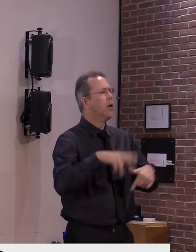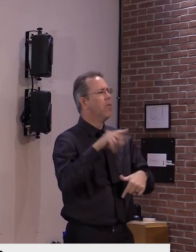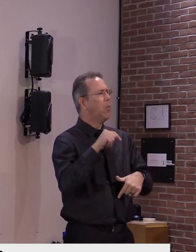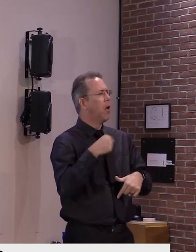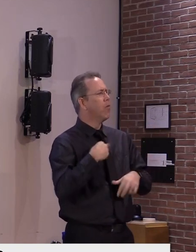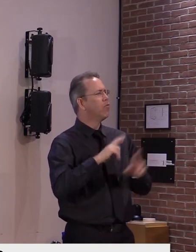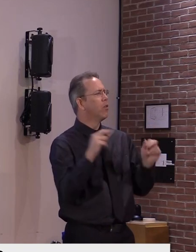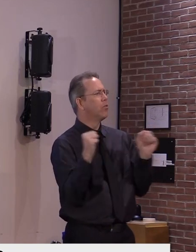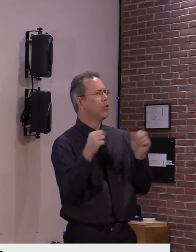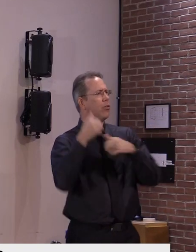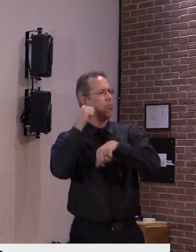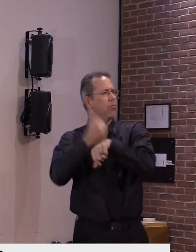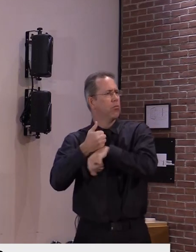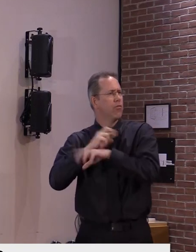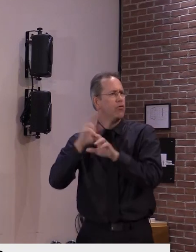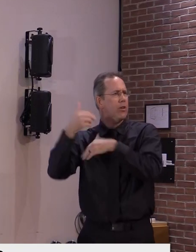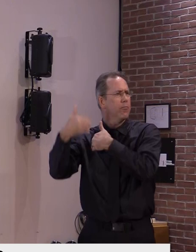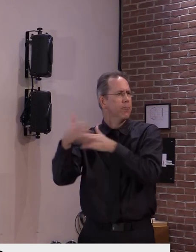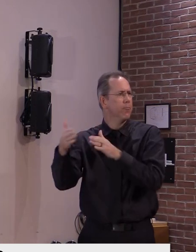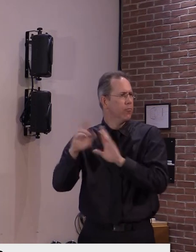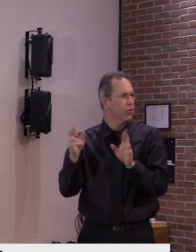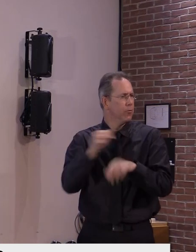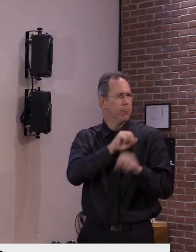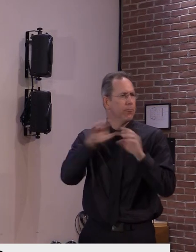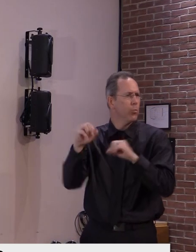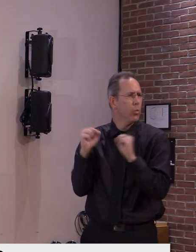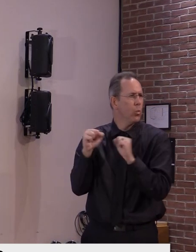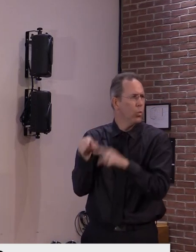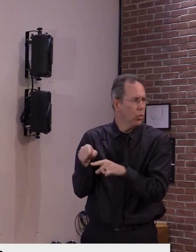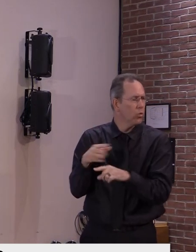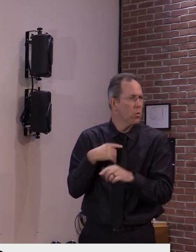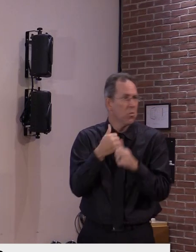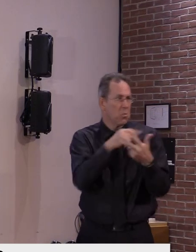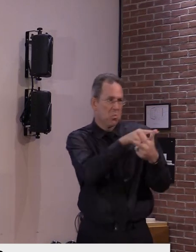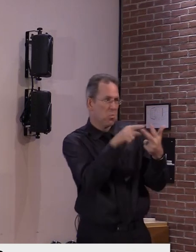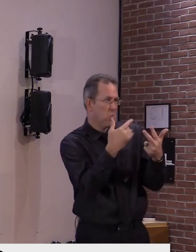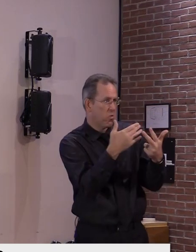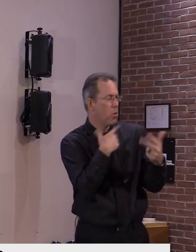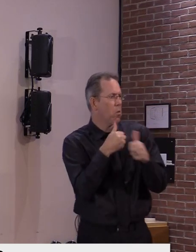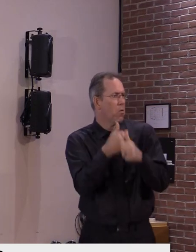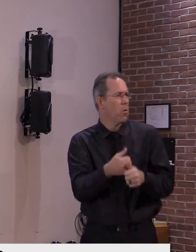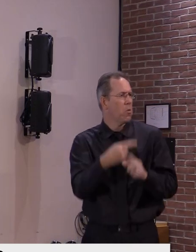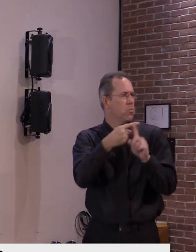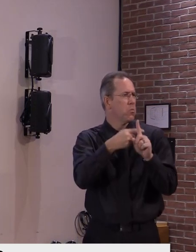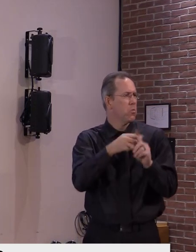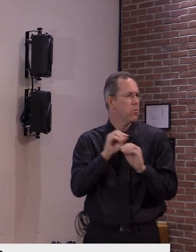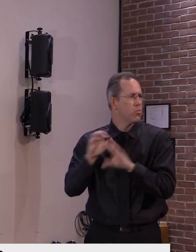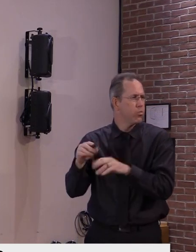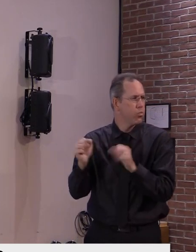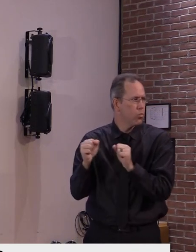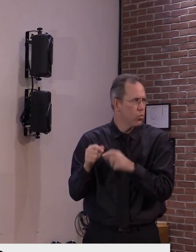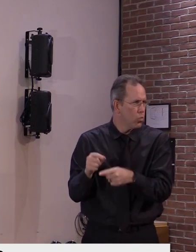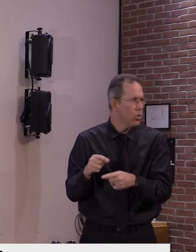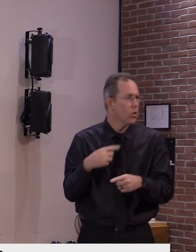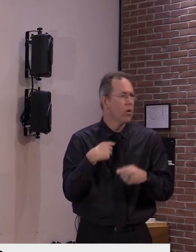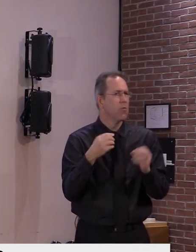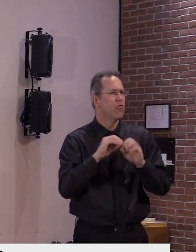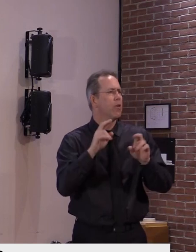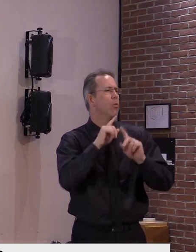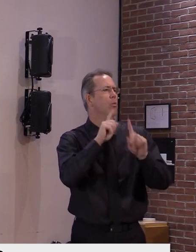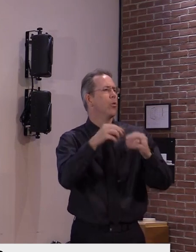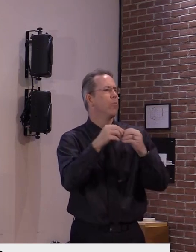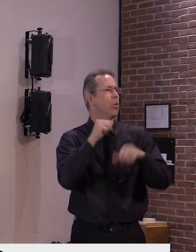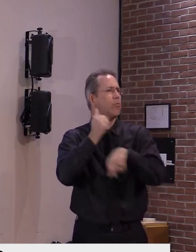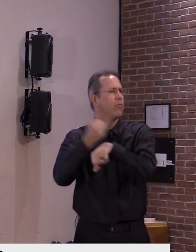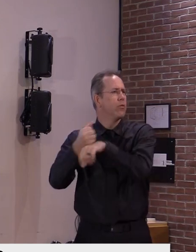press conferences ago, we received even more to make sure that that won't be an issue. So I'm encouraged. Thank